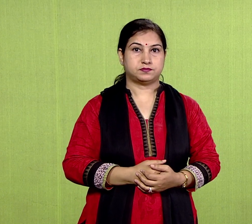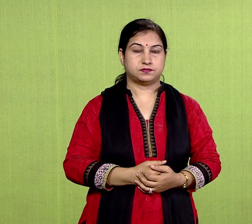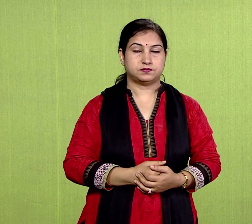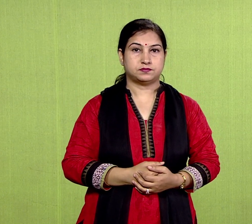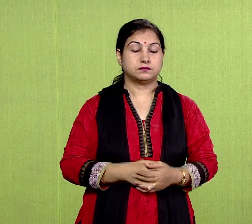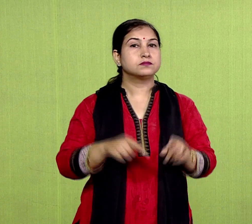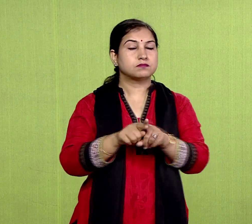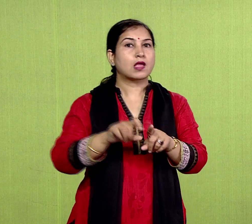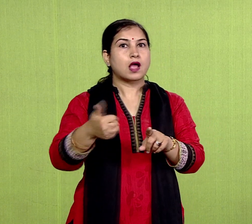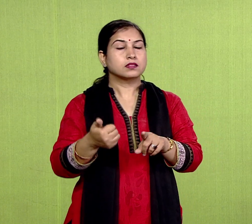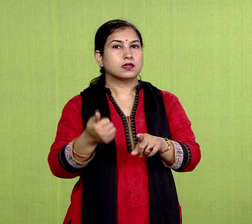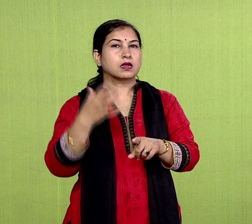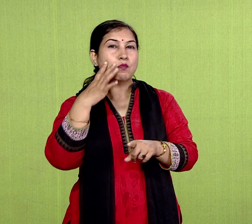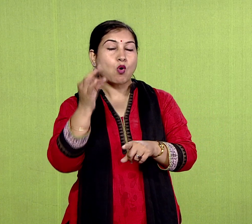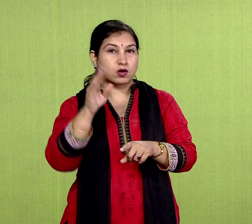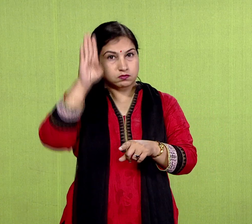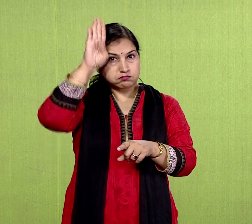Another important Gupta emperor was